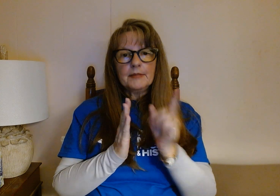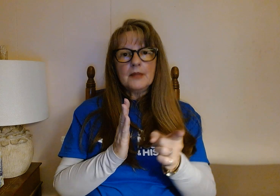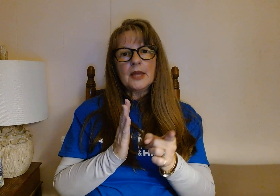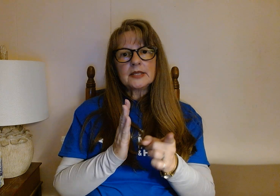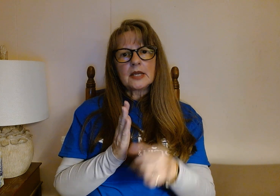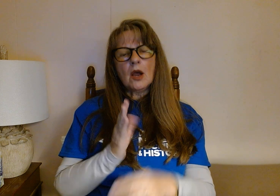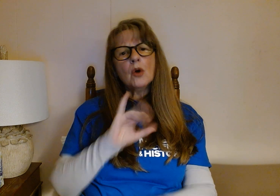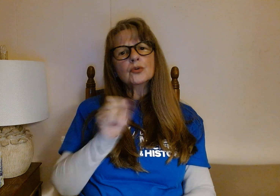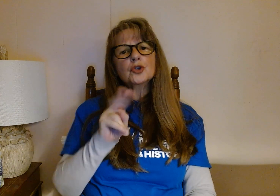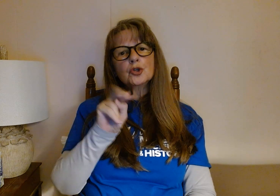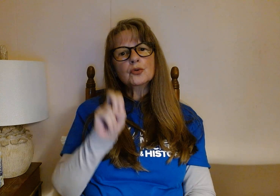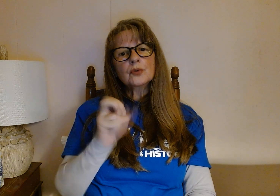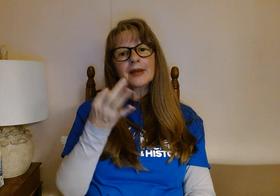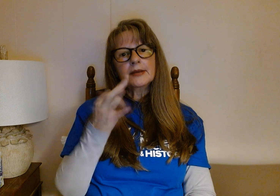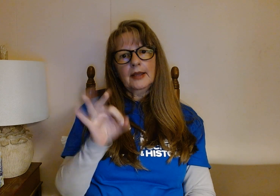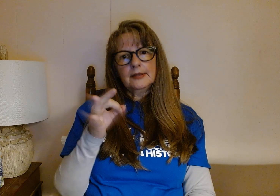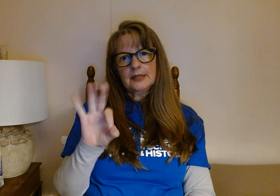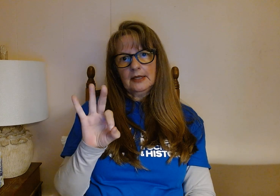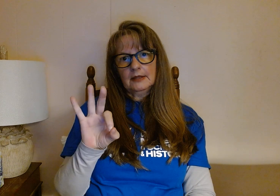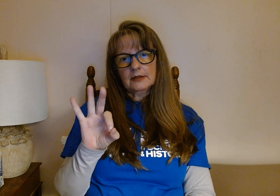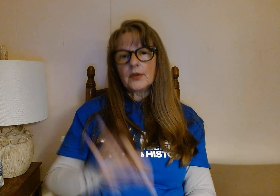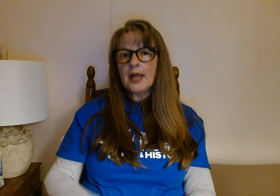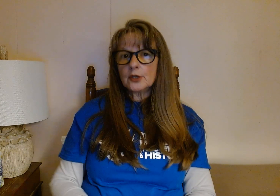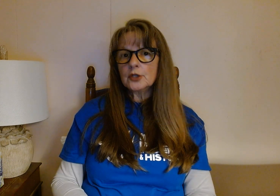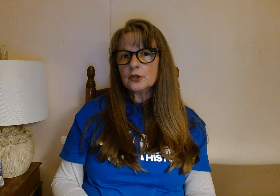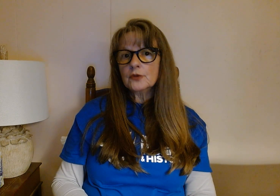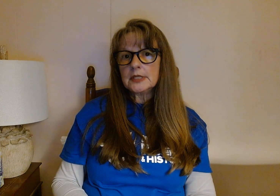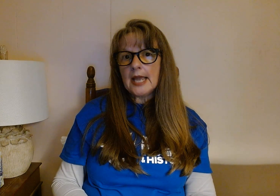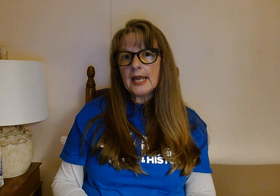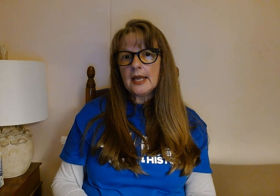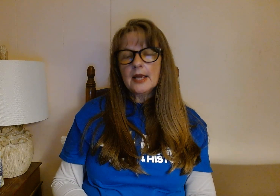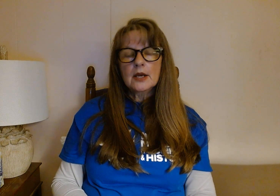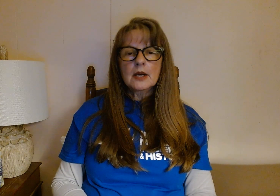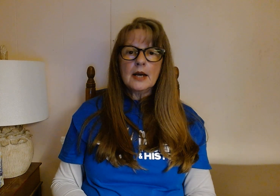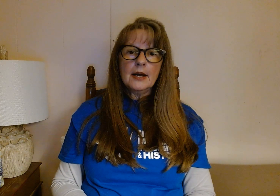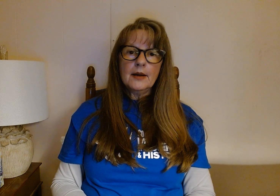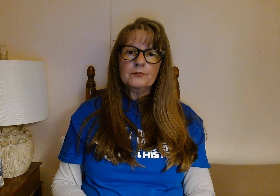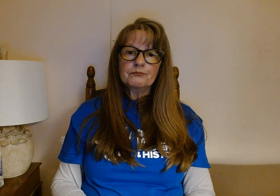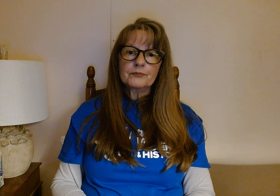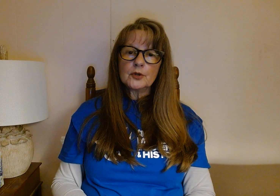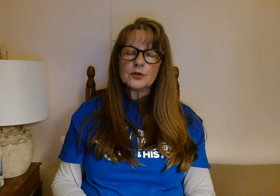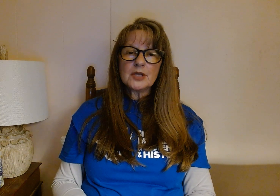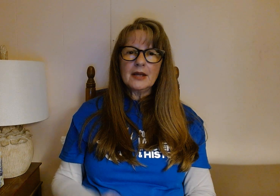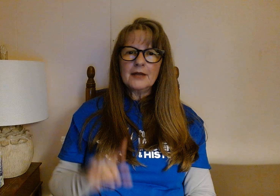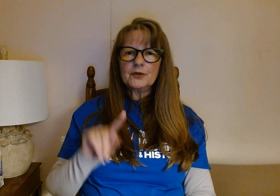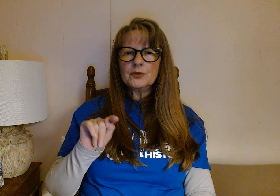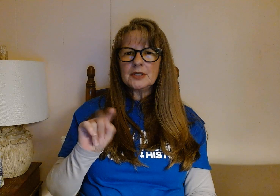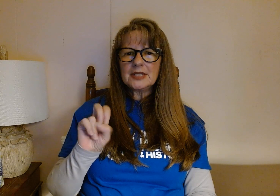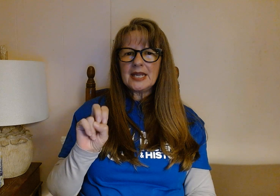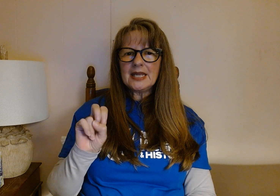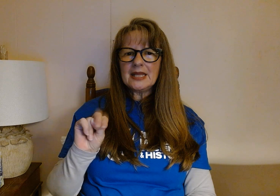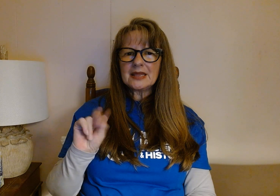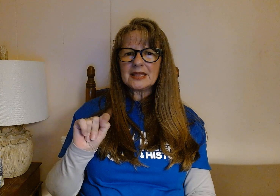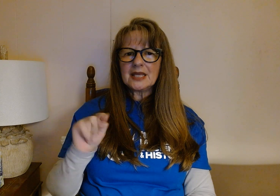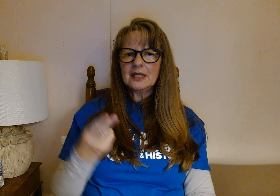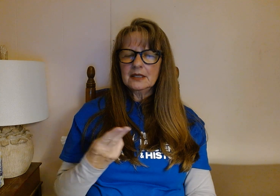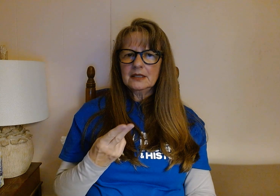they say, oh, June 19th. So they actually do the day. There's not, if you did teenth,